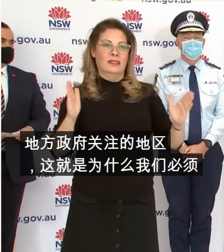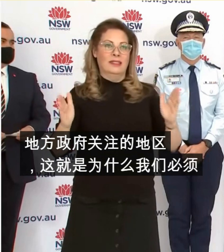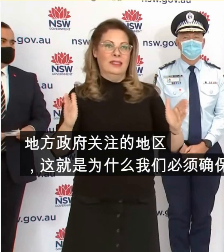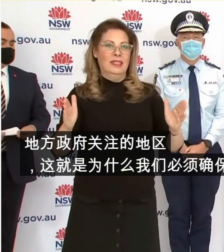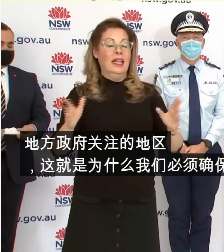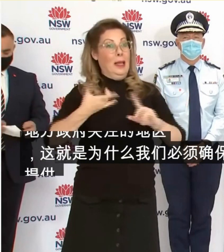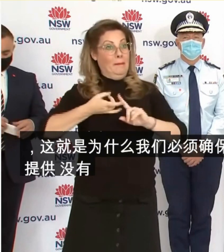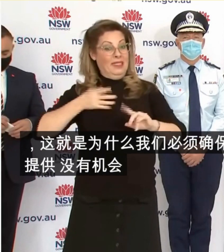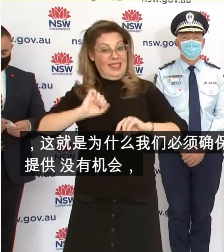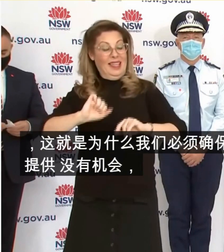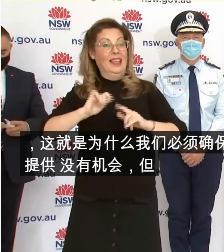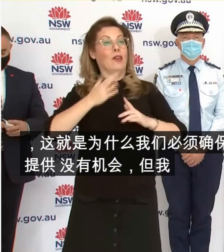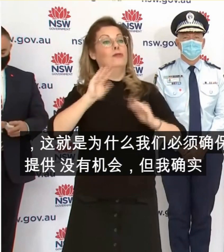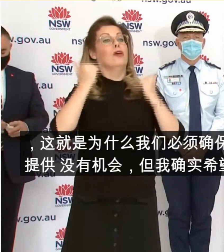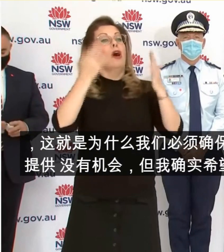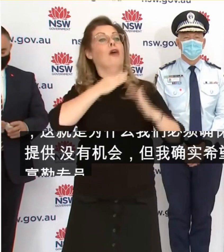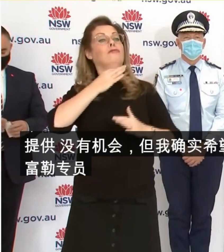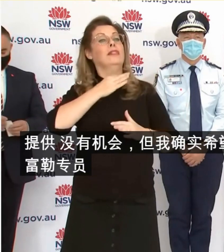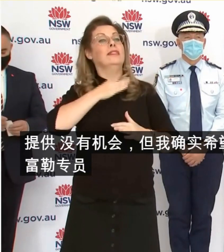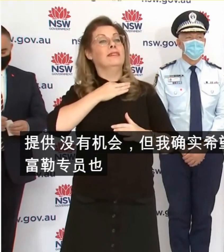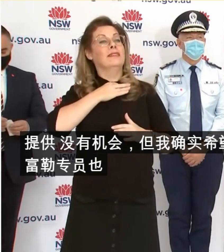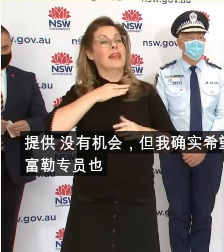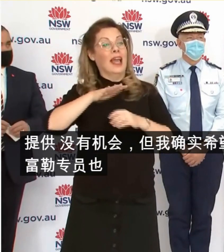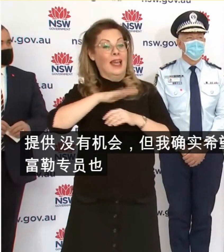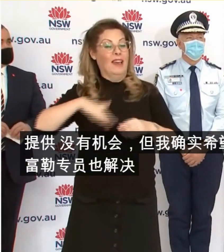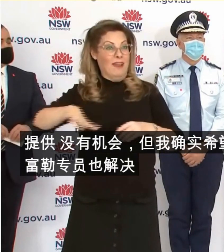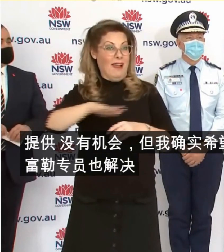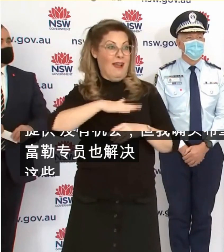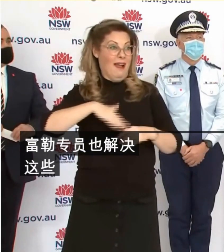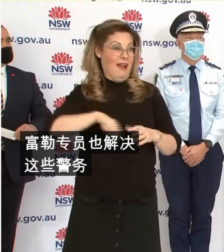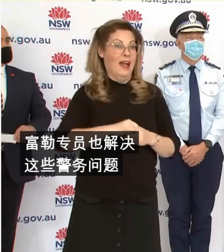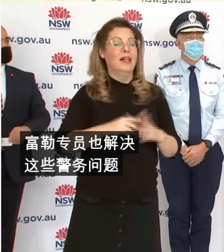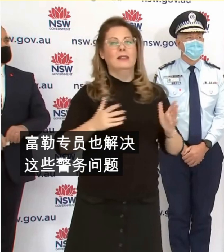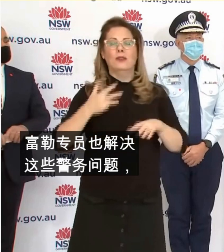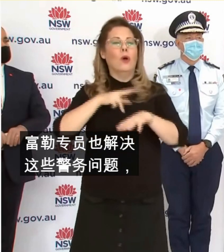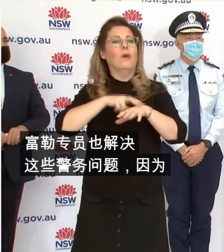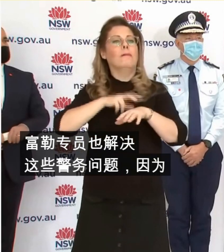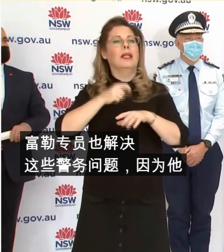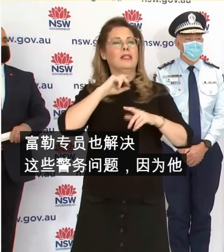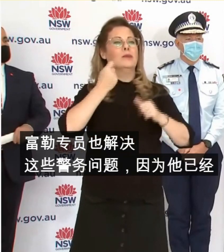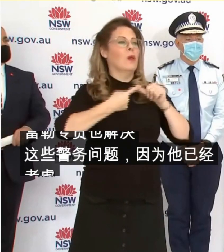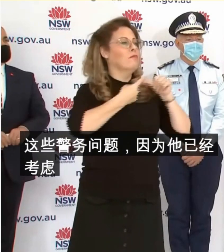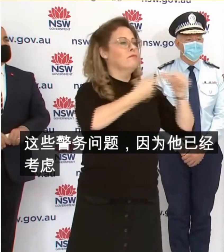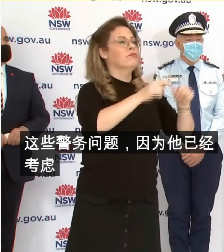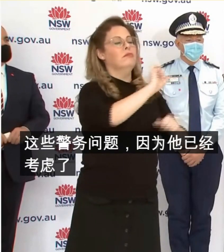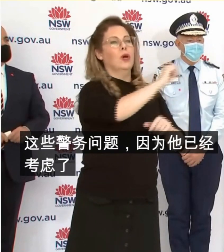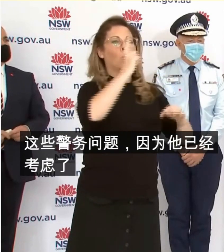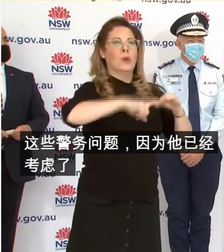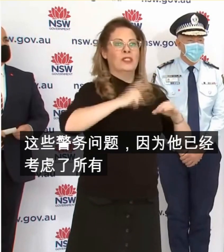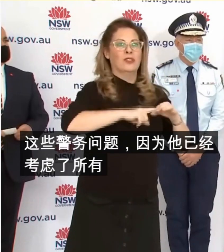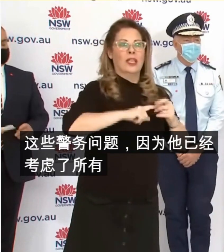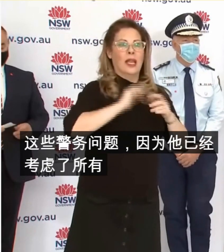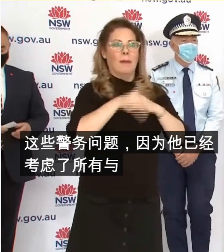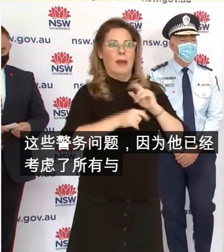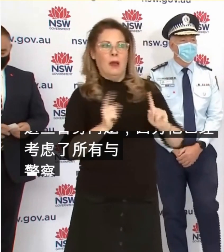is why we must ensure that we provide that opportunity. But I do want Commissioner Fuller to also address those policing issues, as he has considered